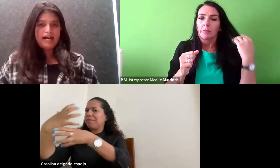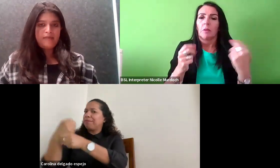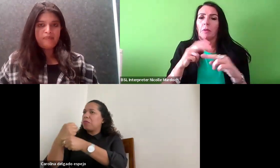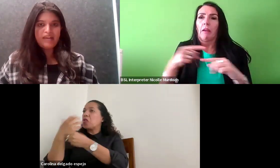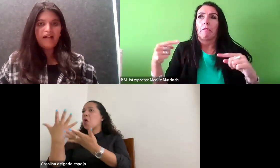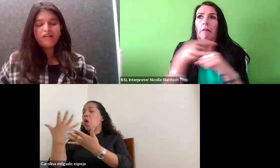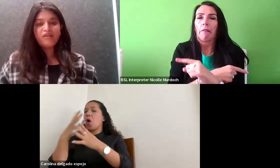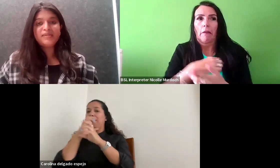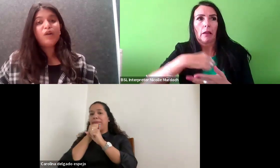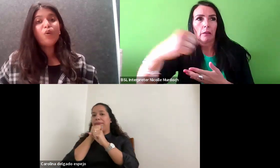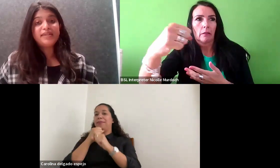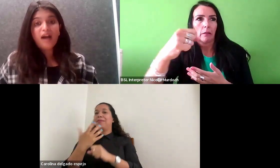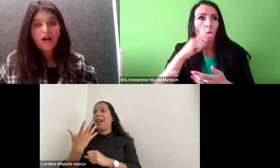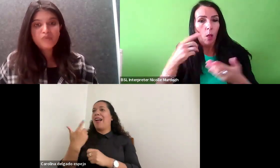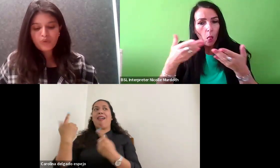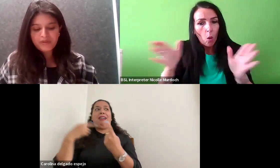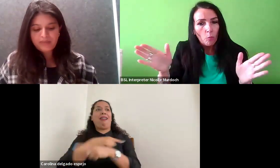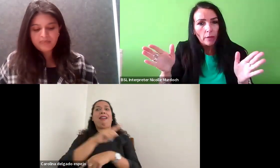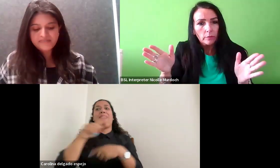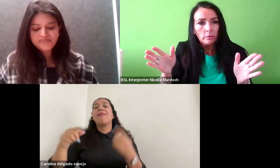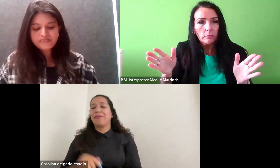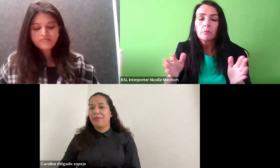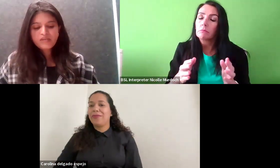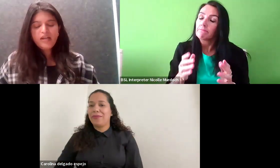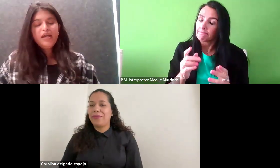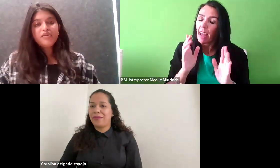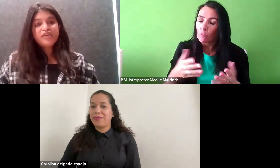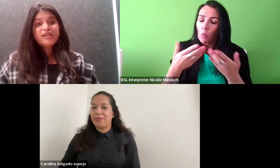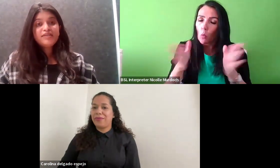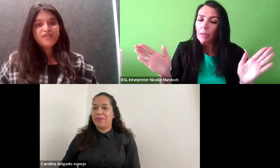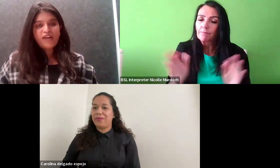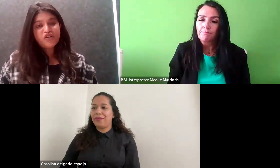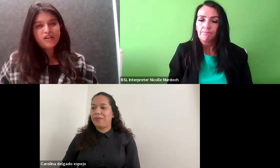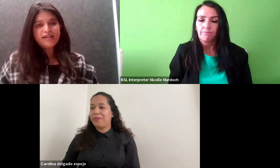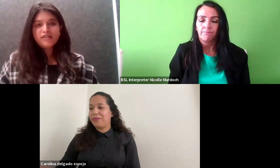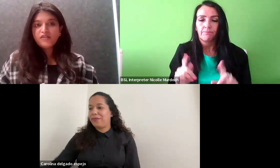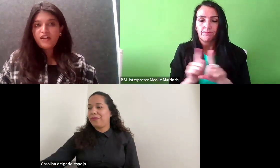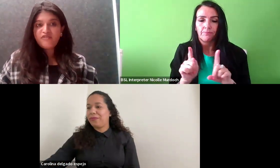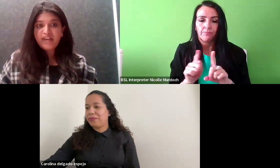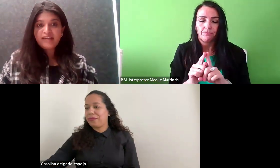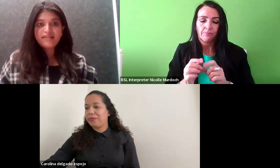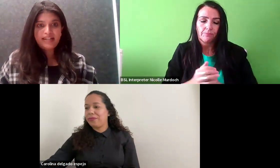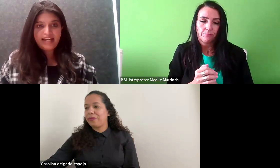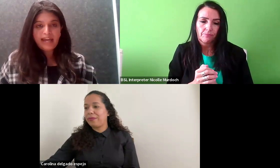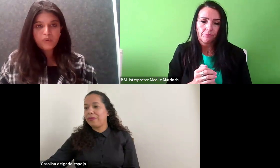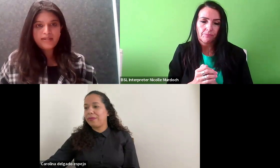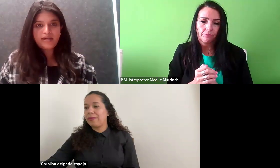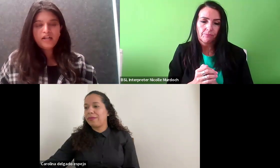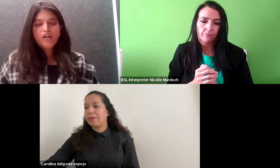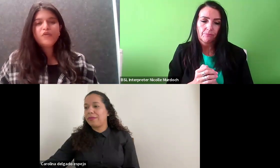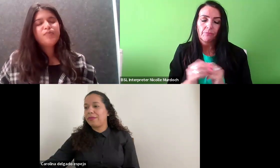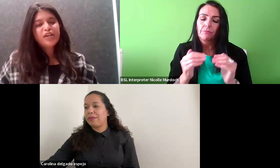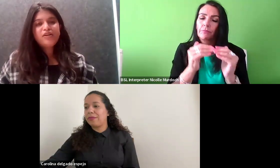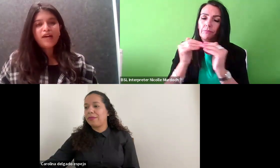their algorithms are causing harm towards people? The third consideration is on fairness and